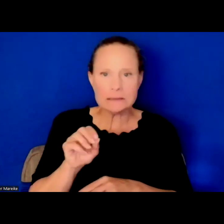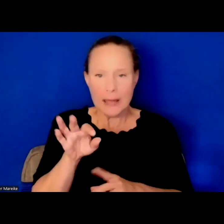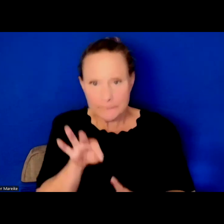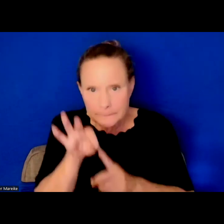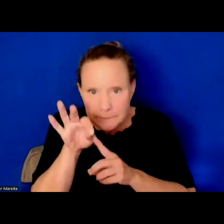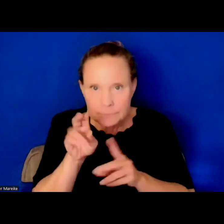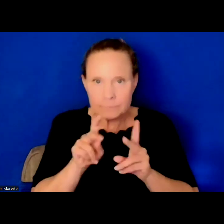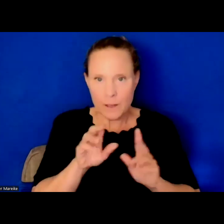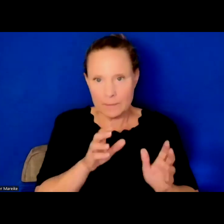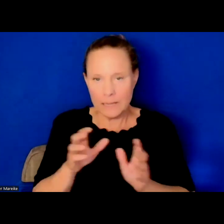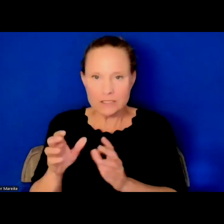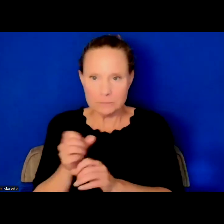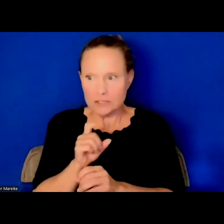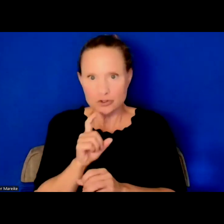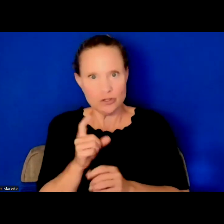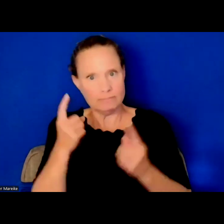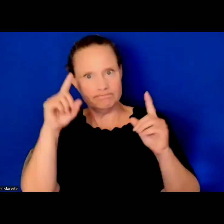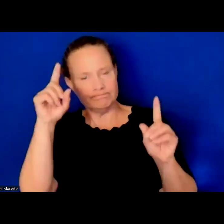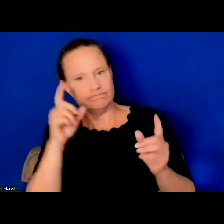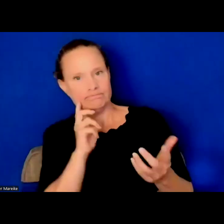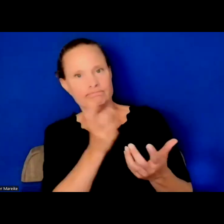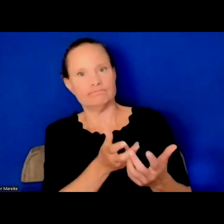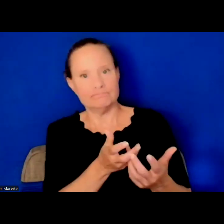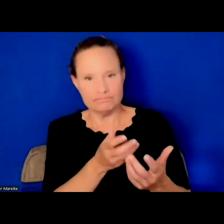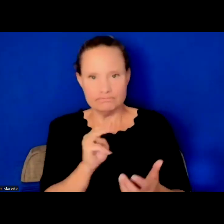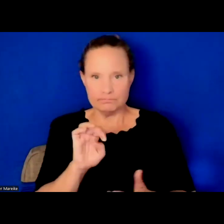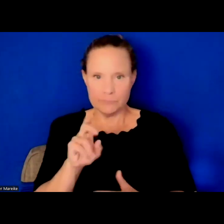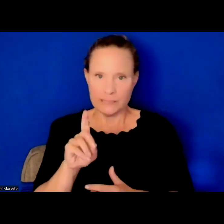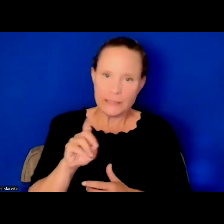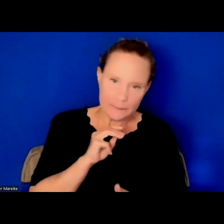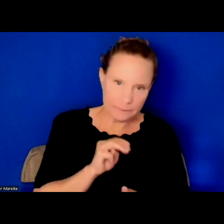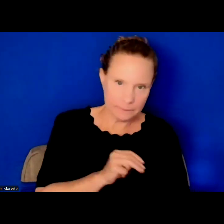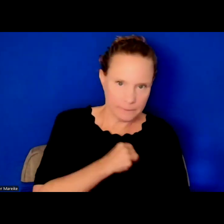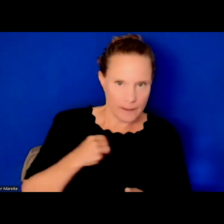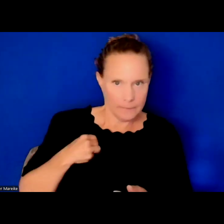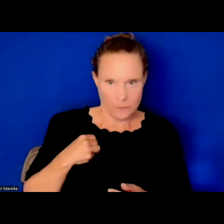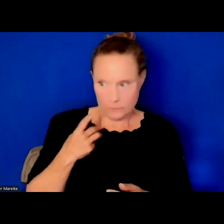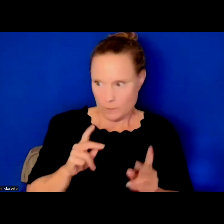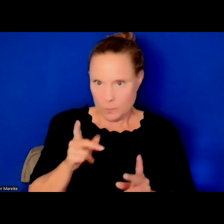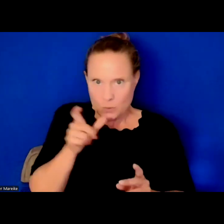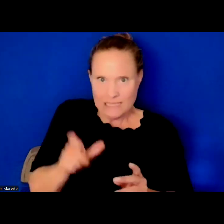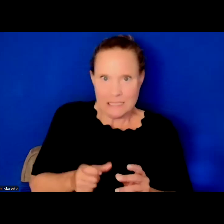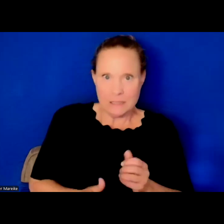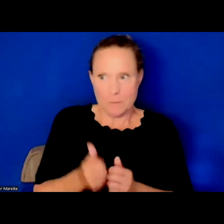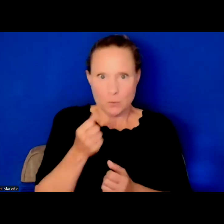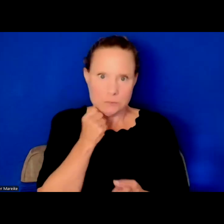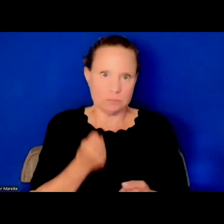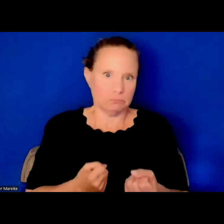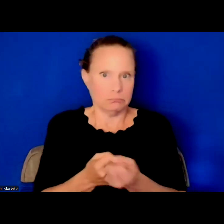effectively target Medicaid members and get people who need the most help those services.